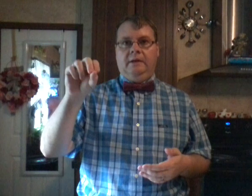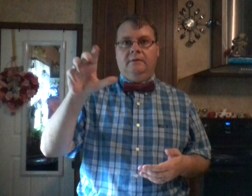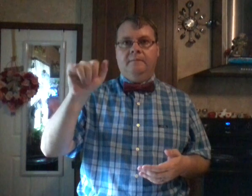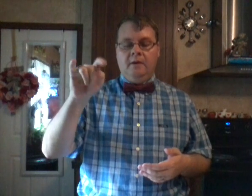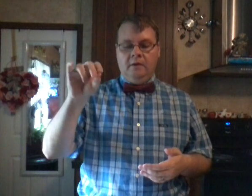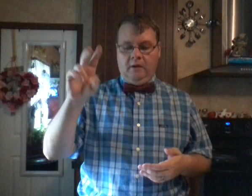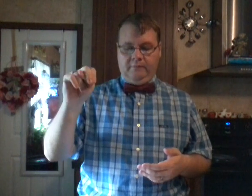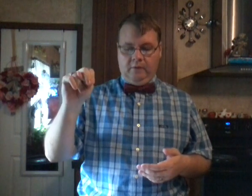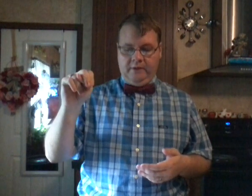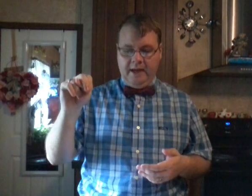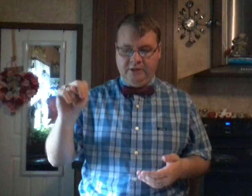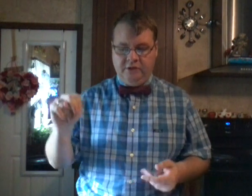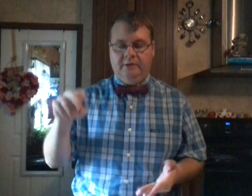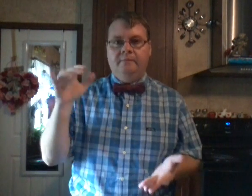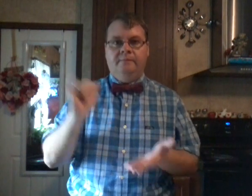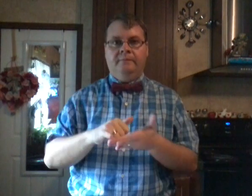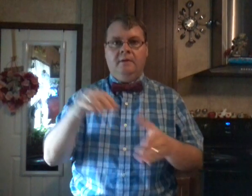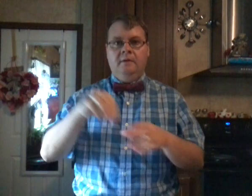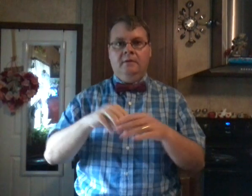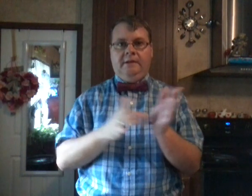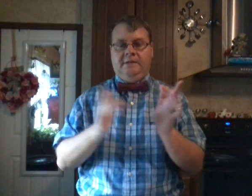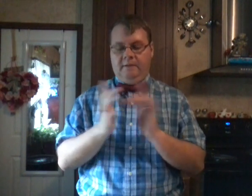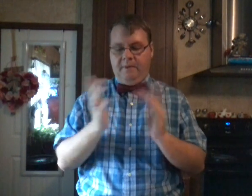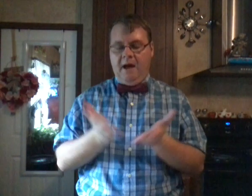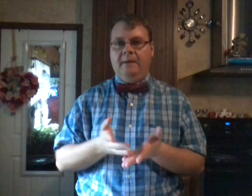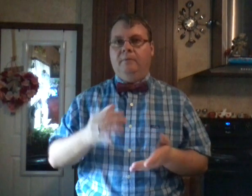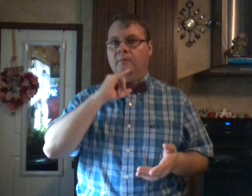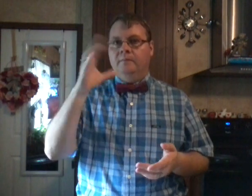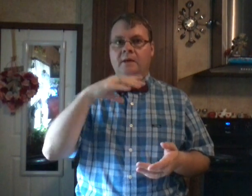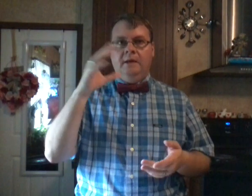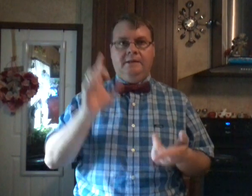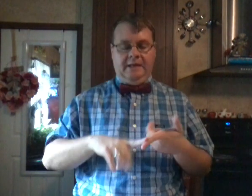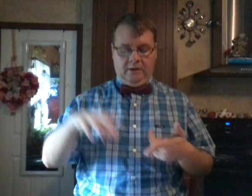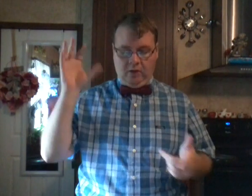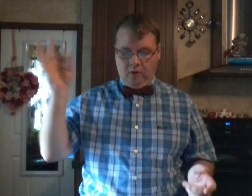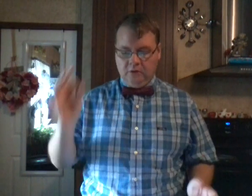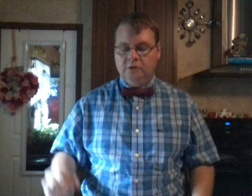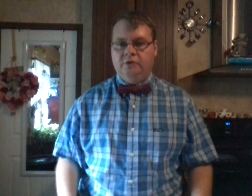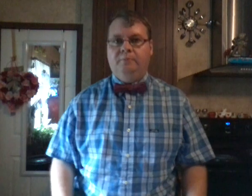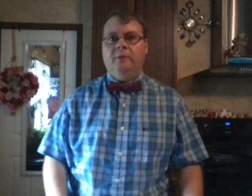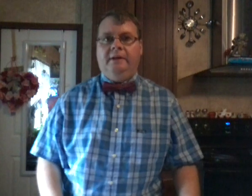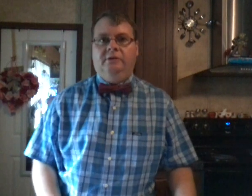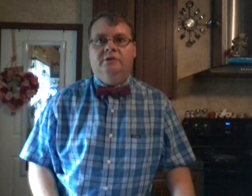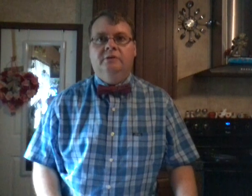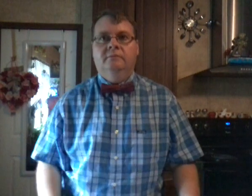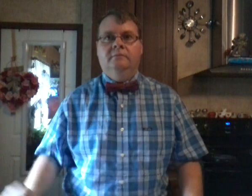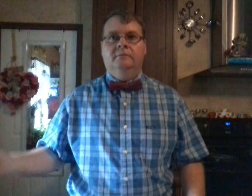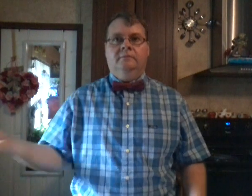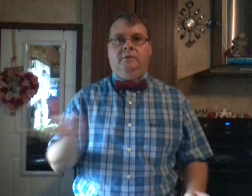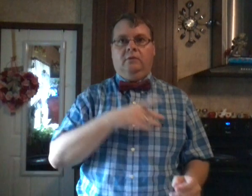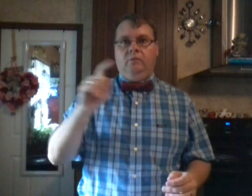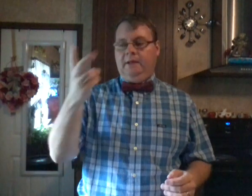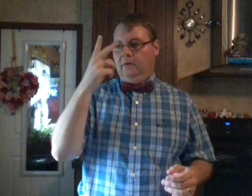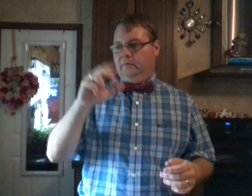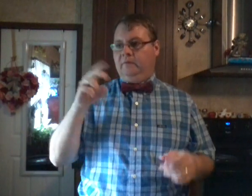vocation that's in the Bible, is a call to preach. You know, we don't